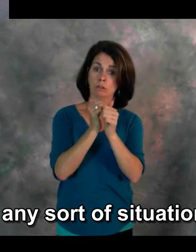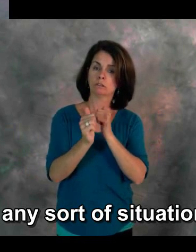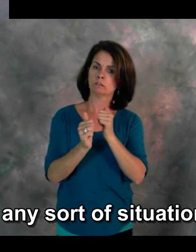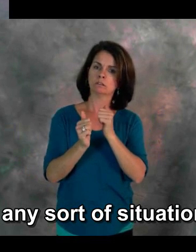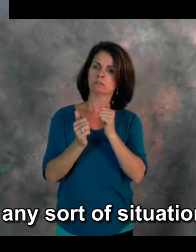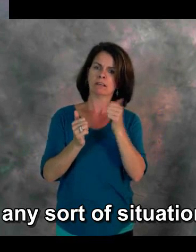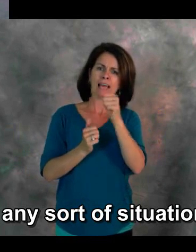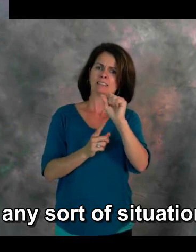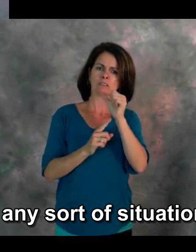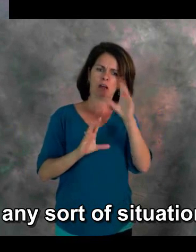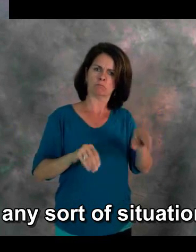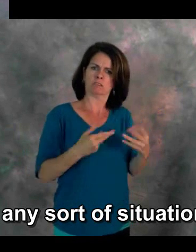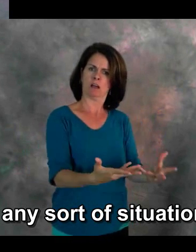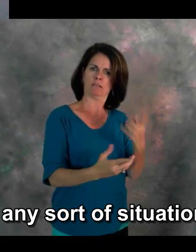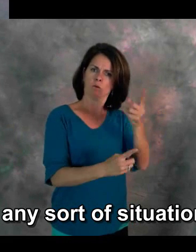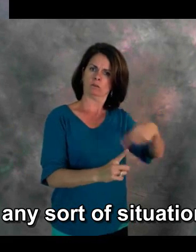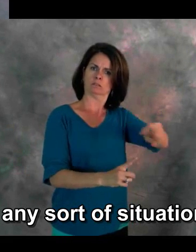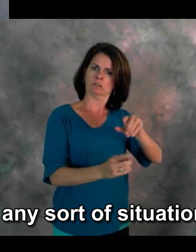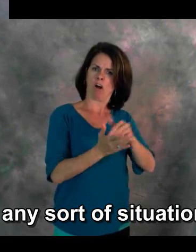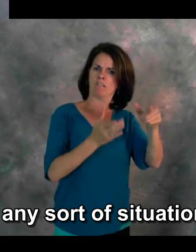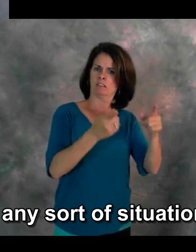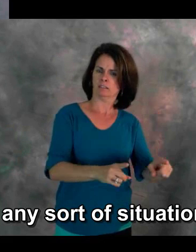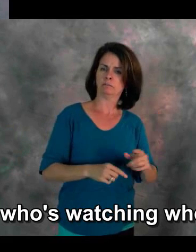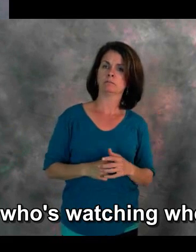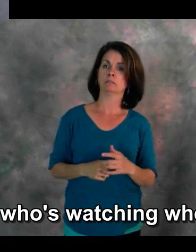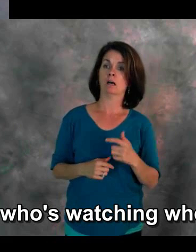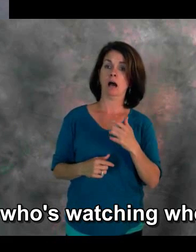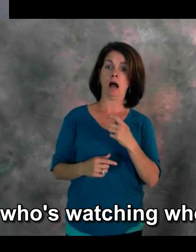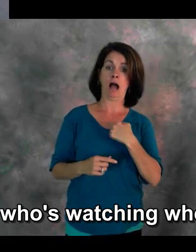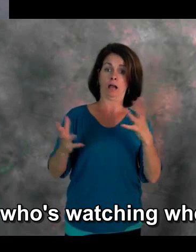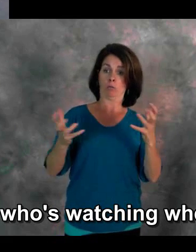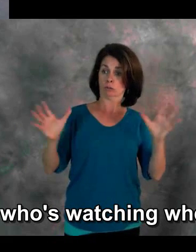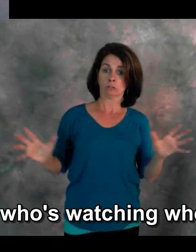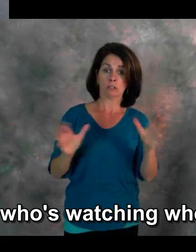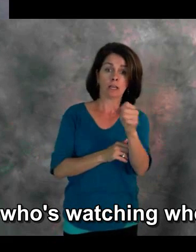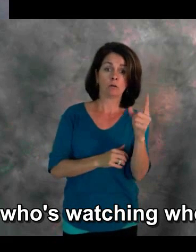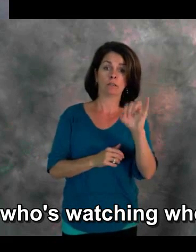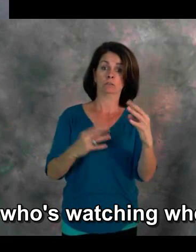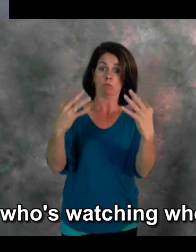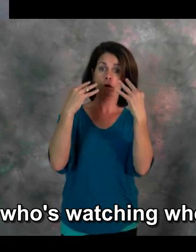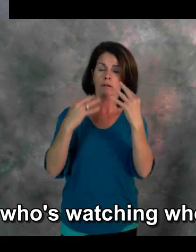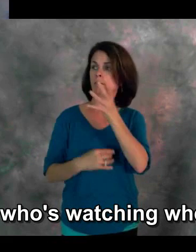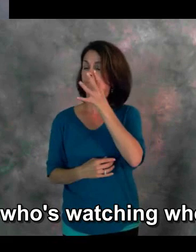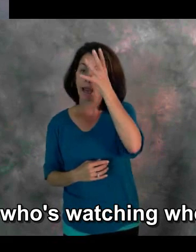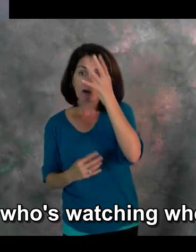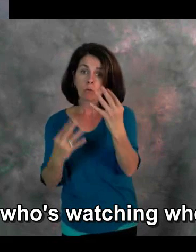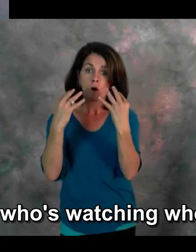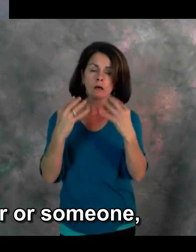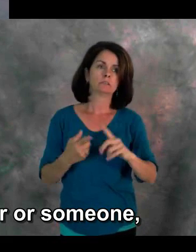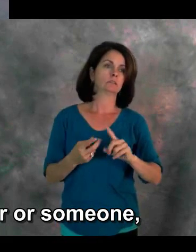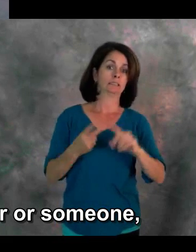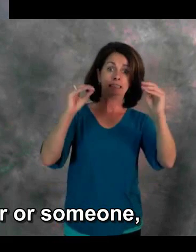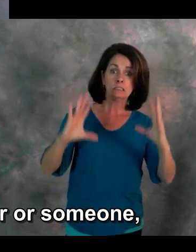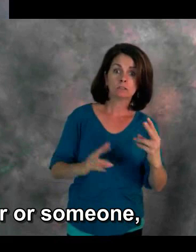sports, in any sort of situation. And I want to encourage anyone who's watching, whether